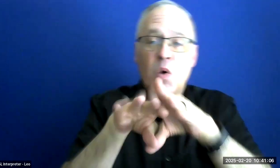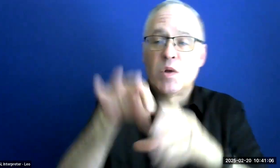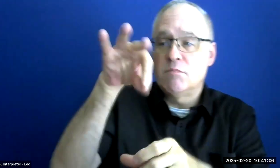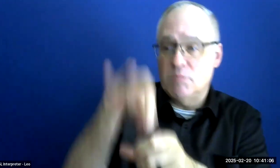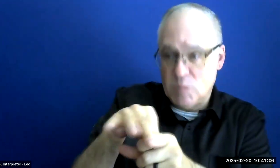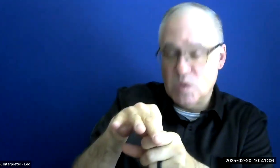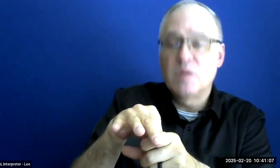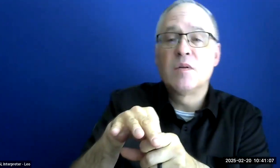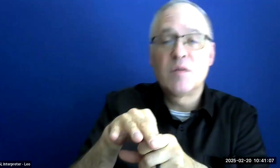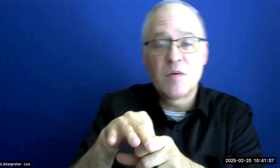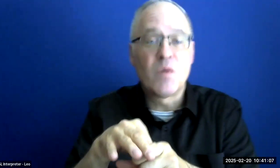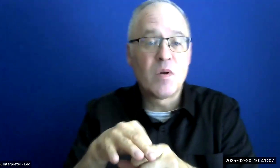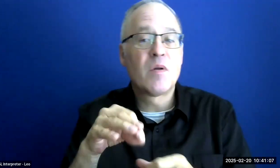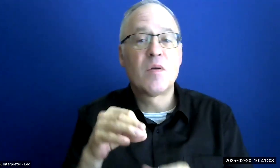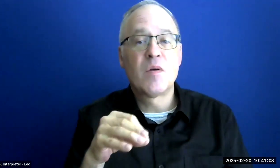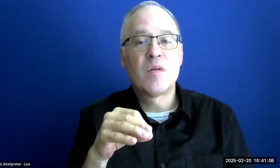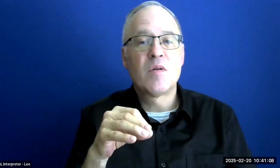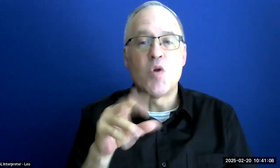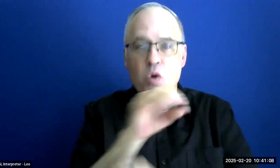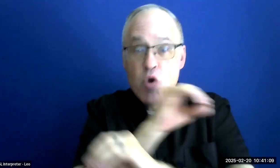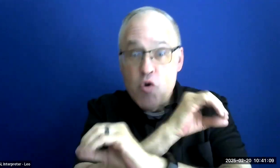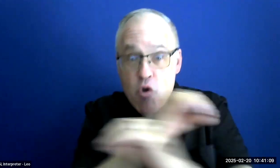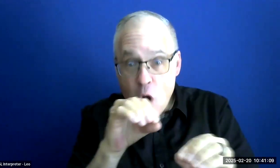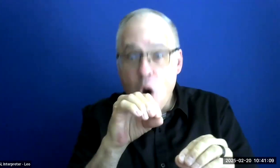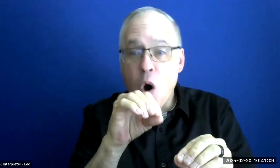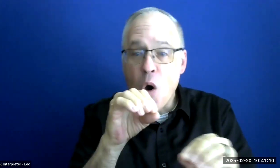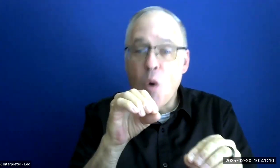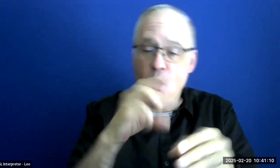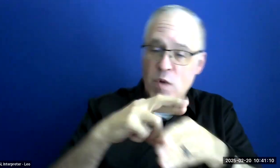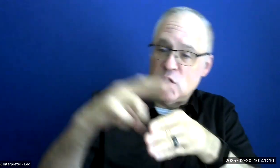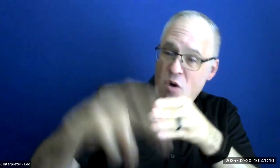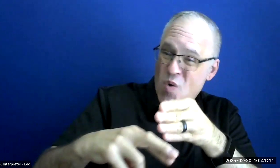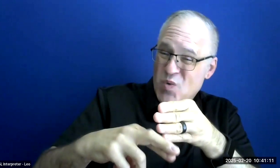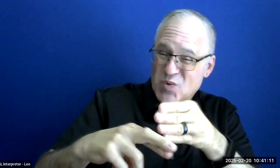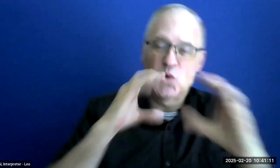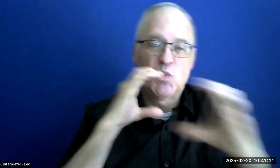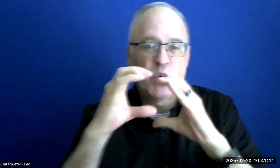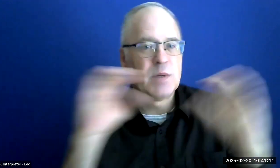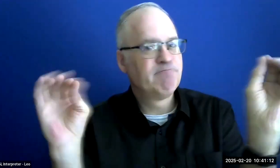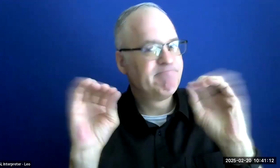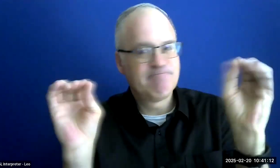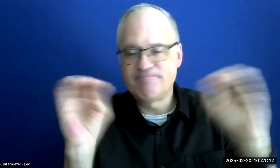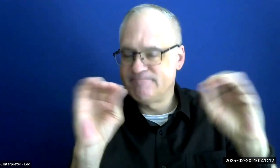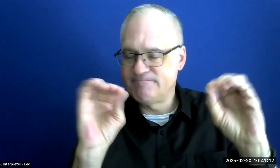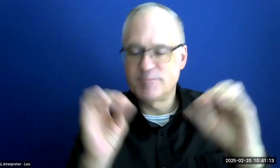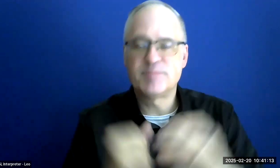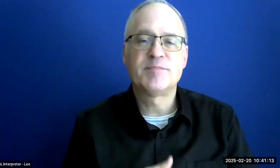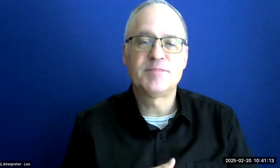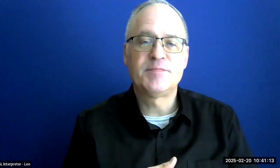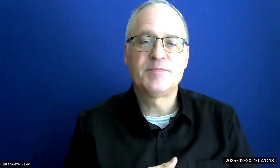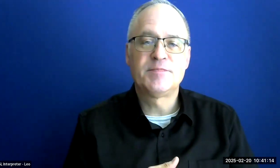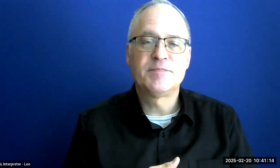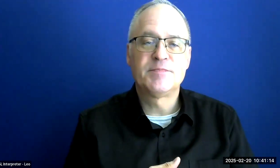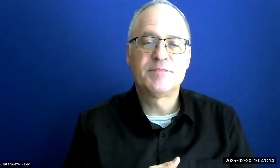at the conclusion of your voting, that no outcomes will be communicated. Please also